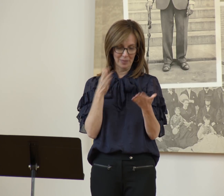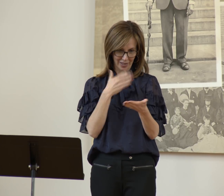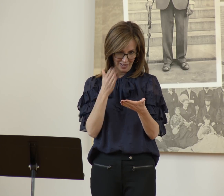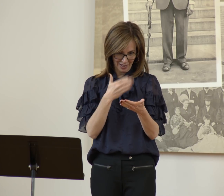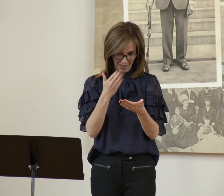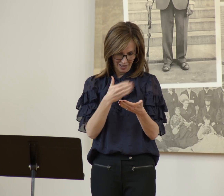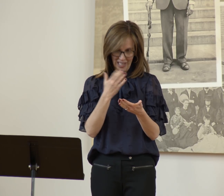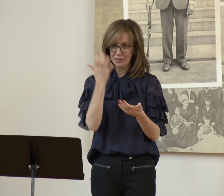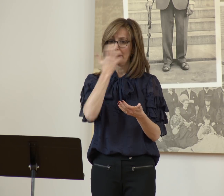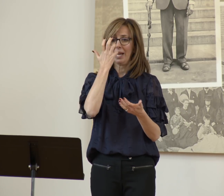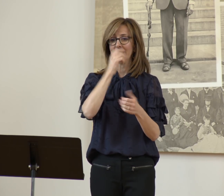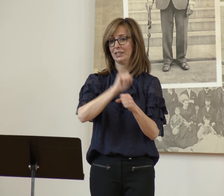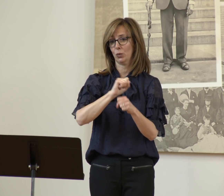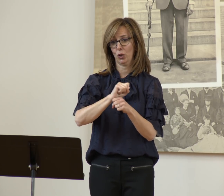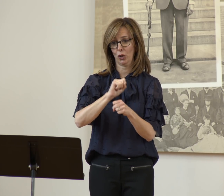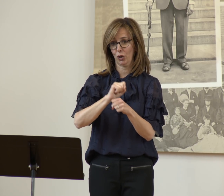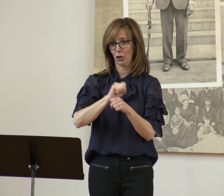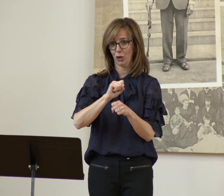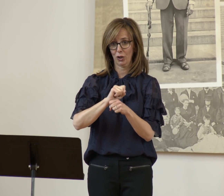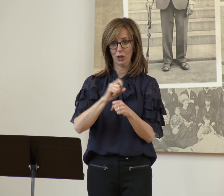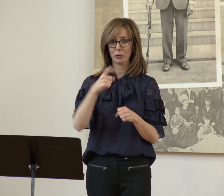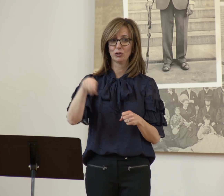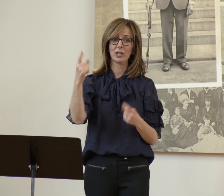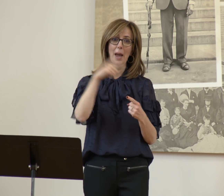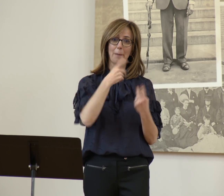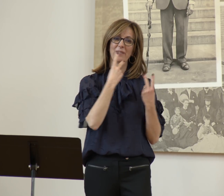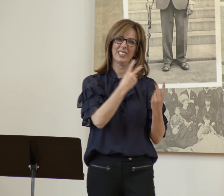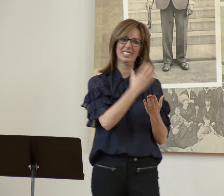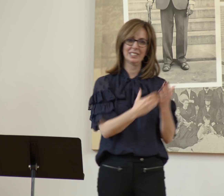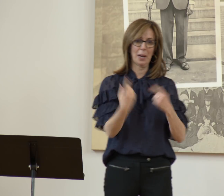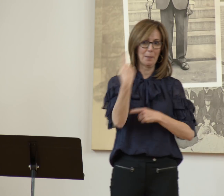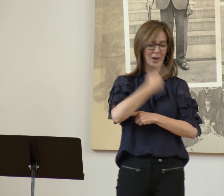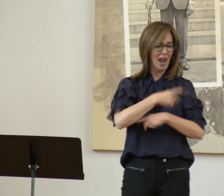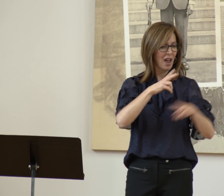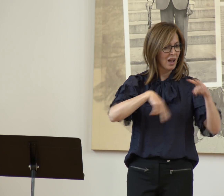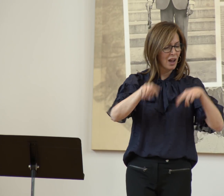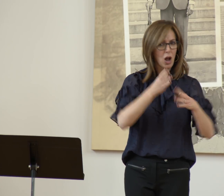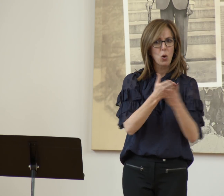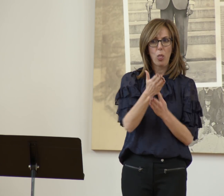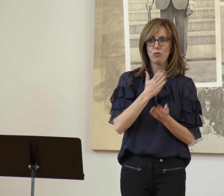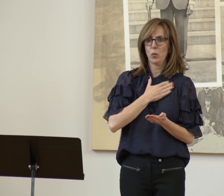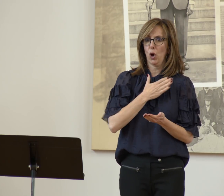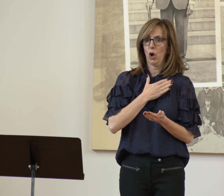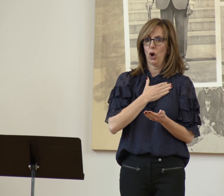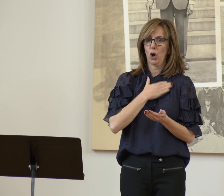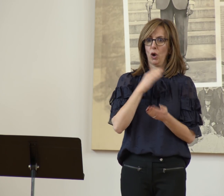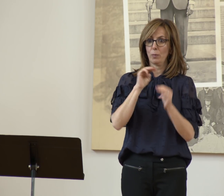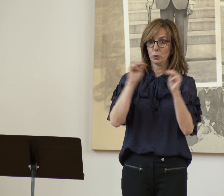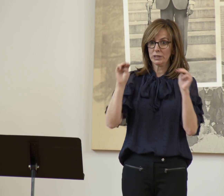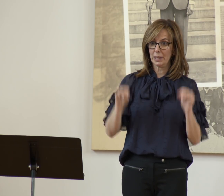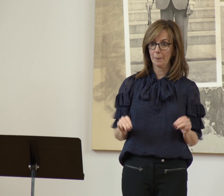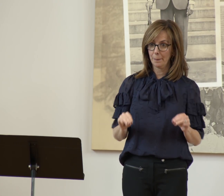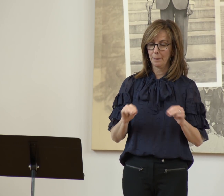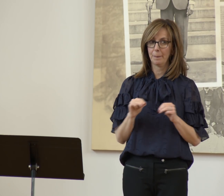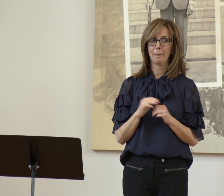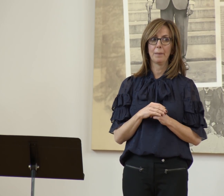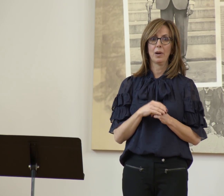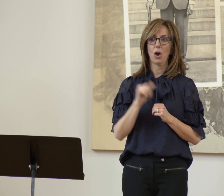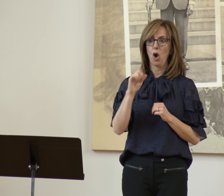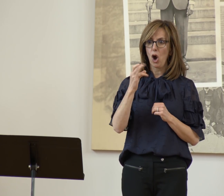In the 1946 publication I read through, it was amazing work. Please come visit Fanwood someday in our museum and you'll